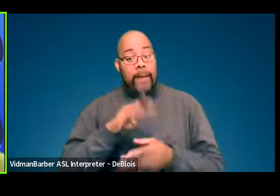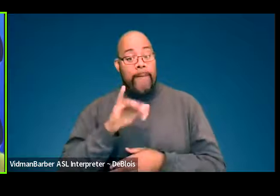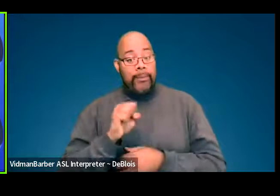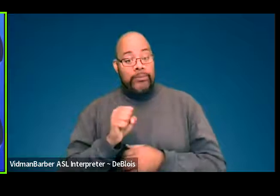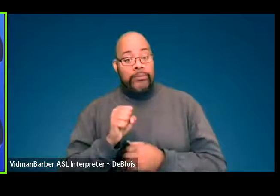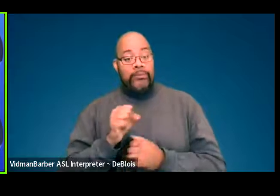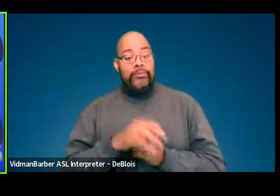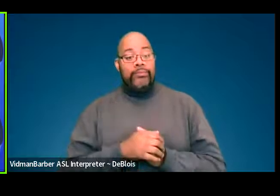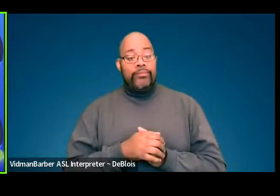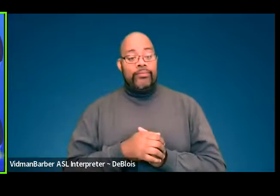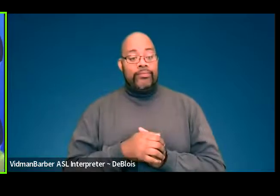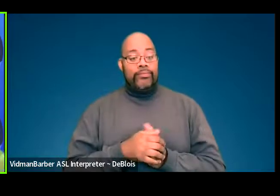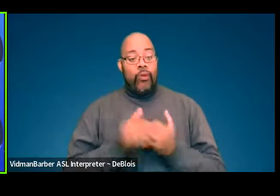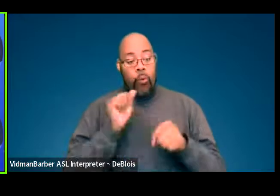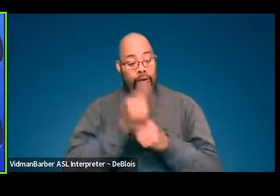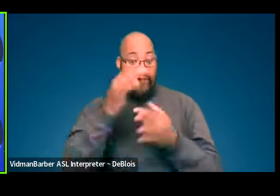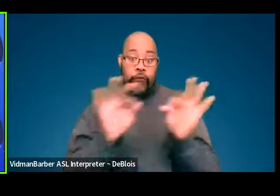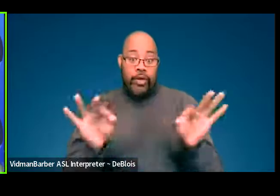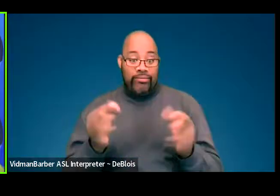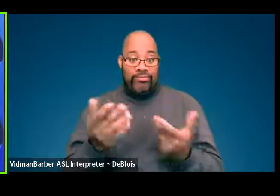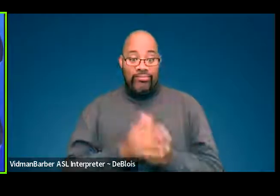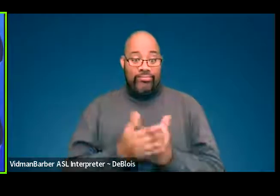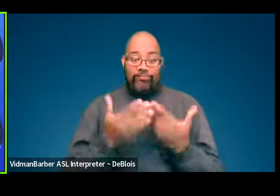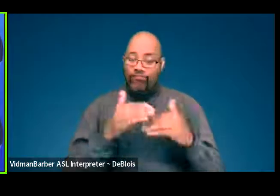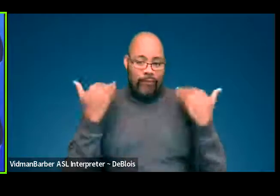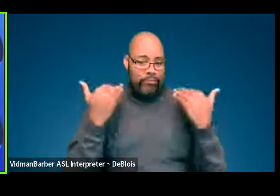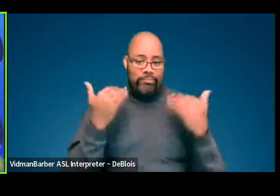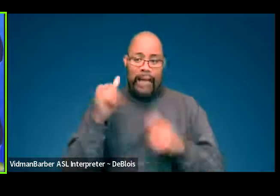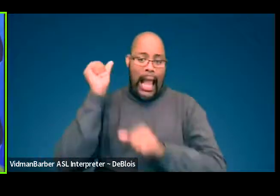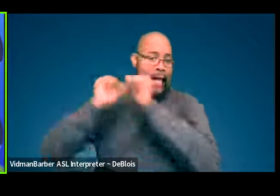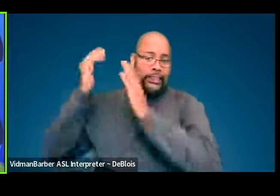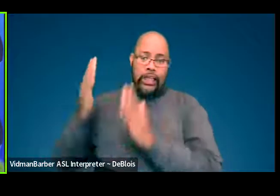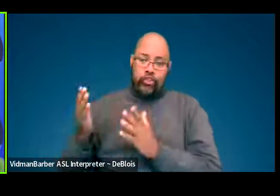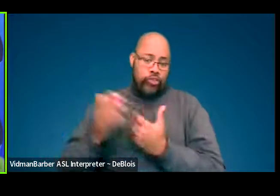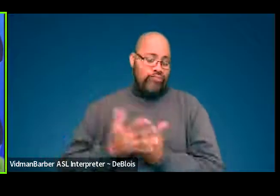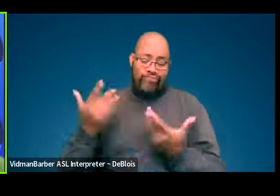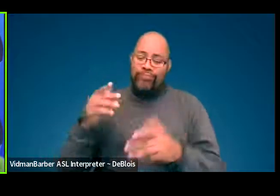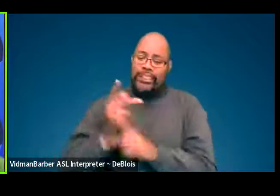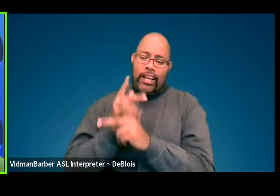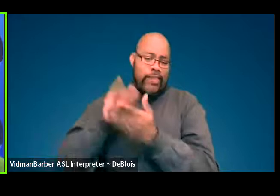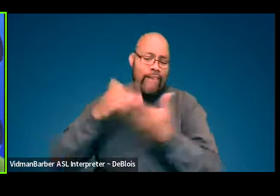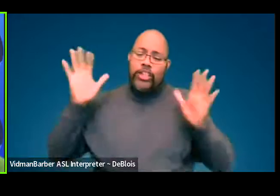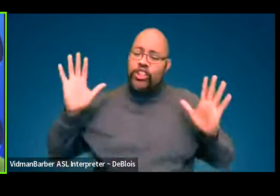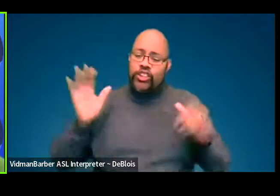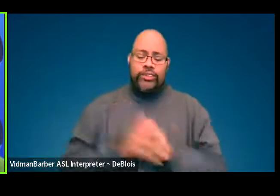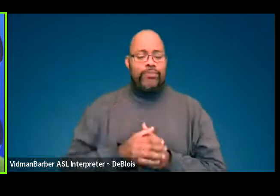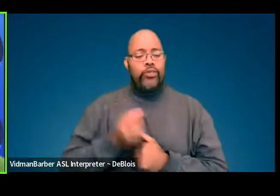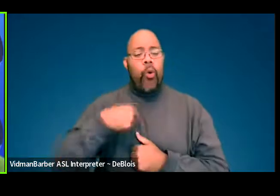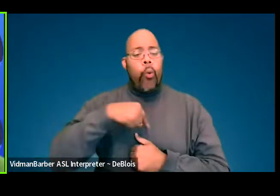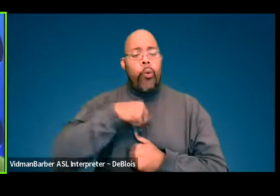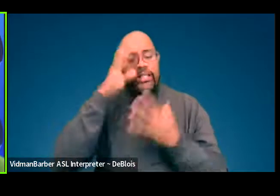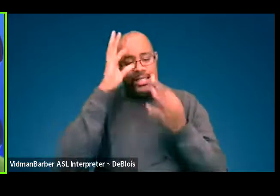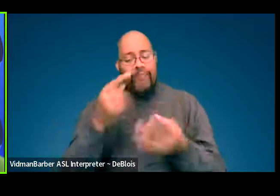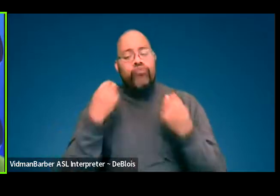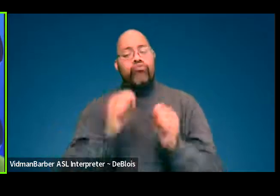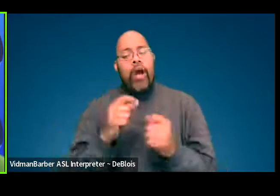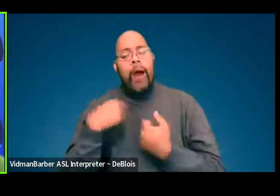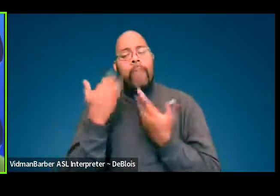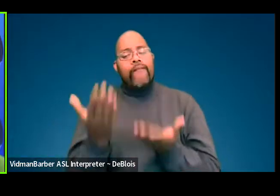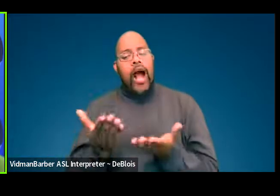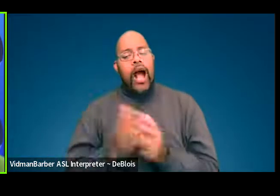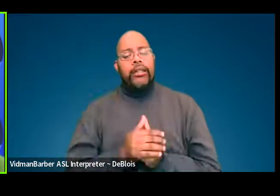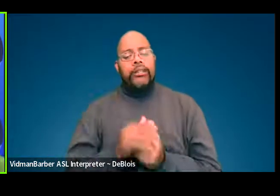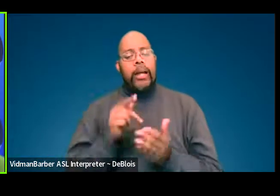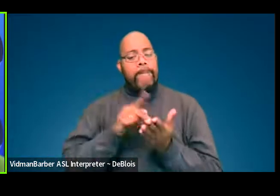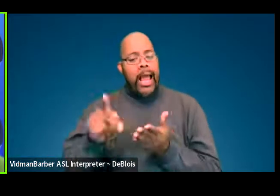Like working for free is over. The ancestors, they took care of that. So we definitely try to provide